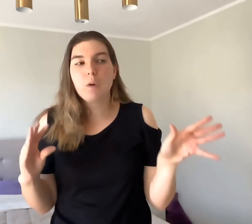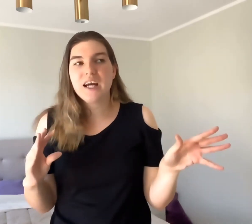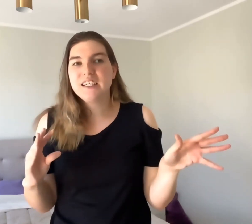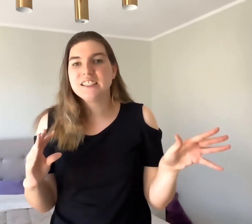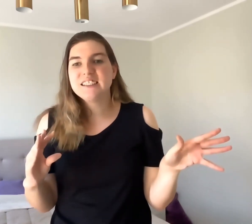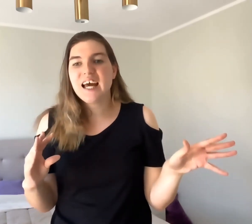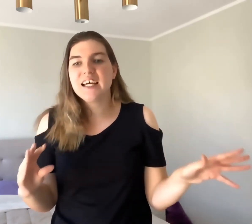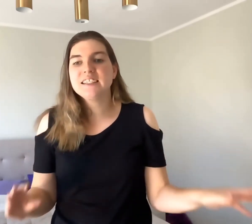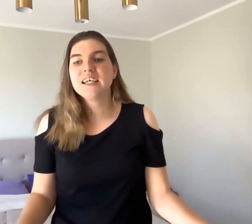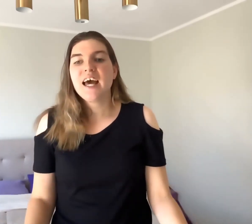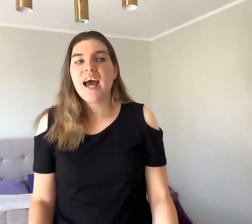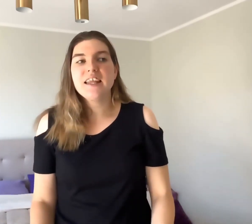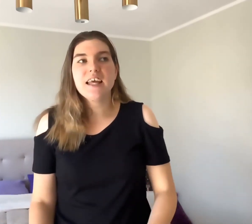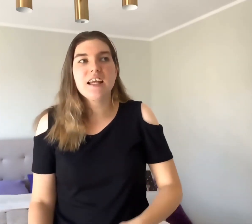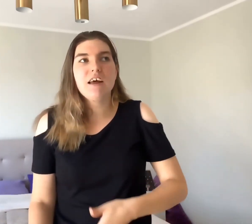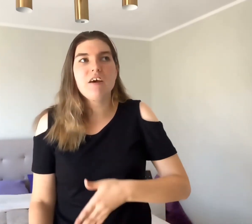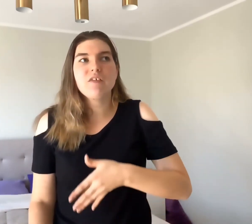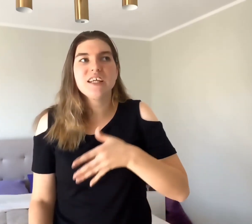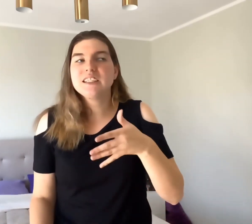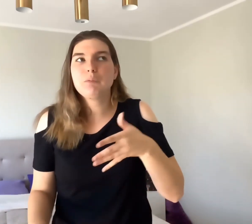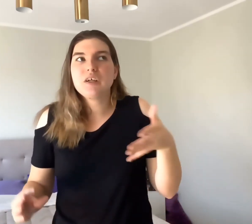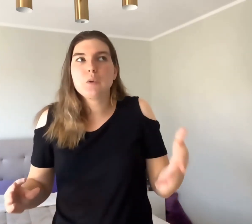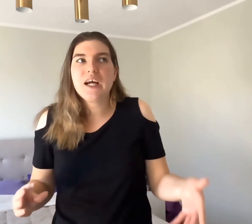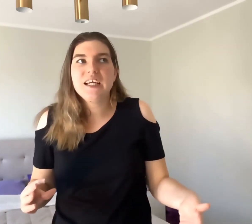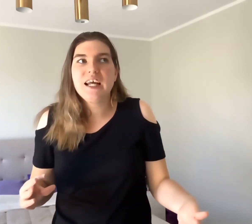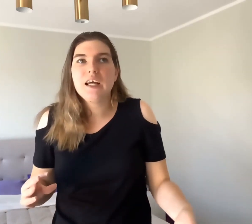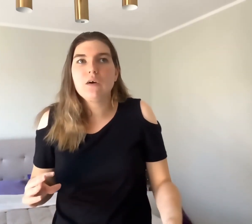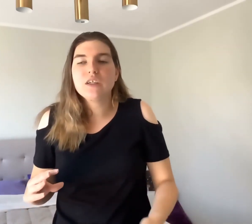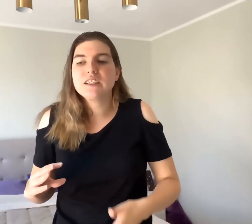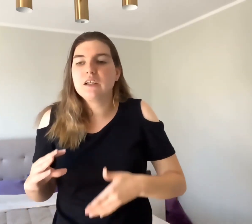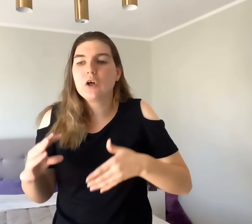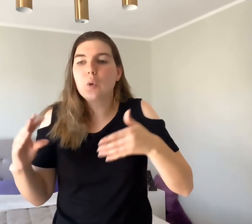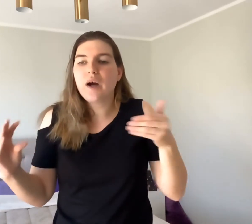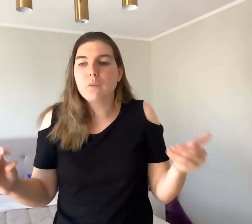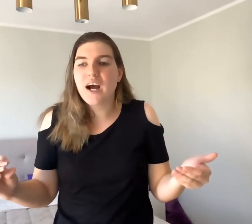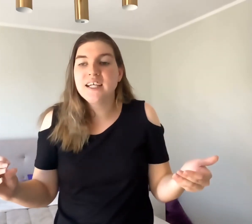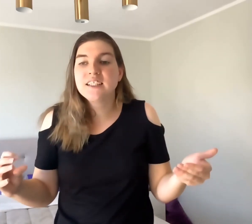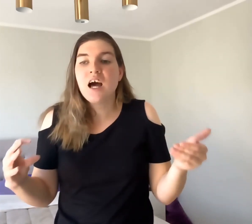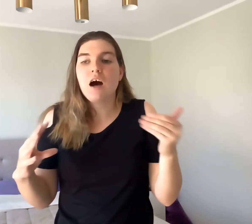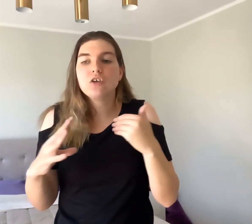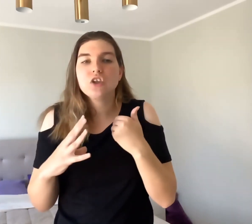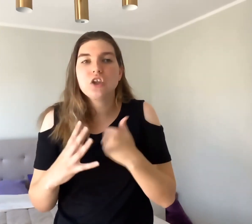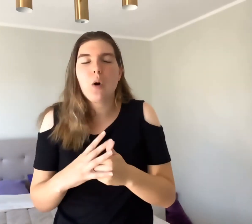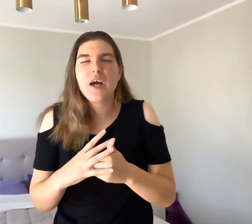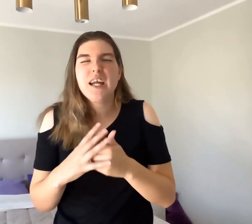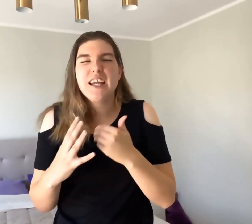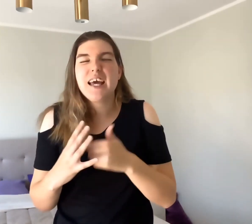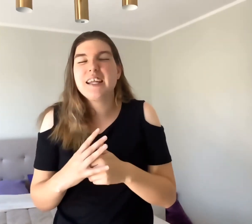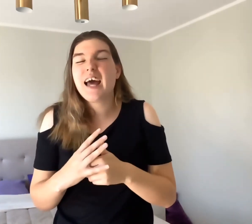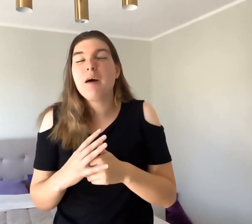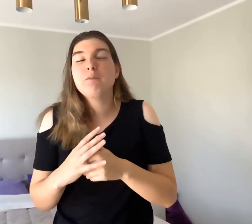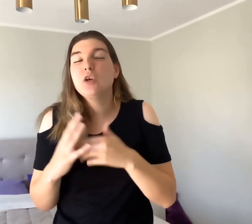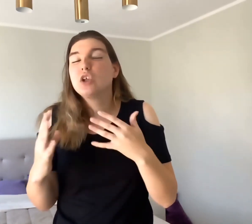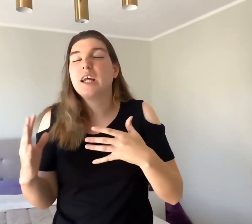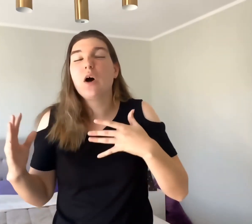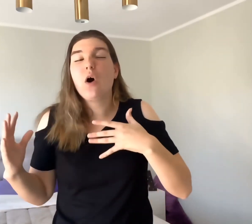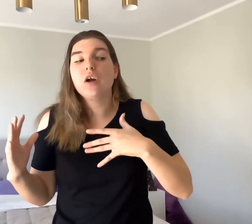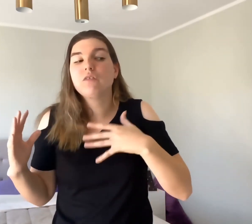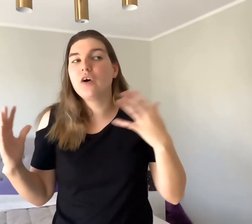need to stand, and then if it is a bit grainy or doesn't look quite right, I'll just go in and edit that, usually on